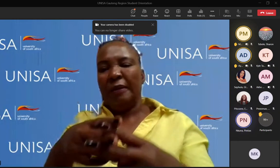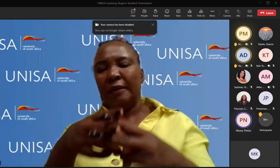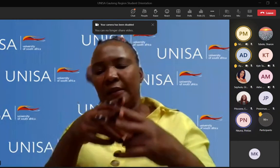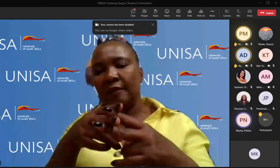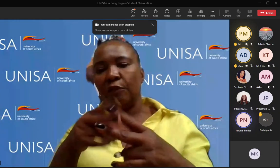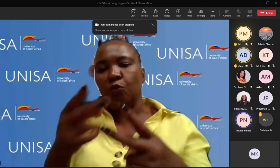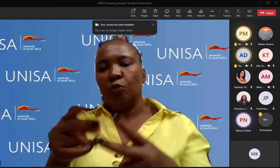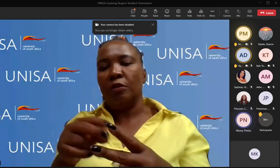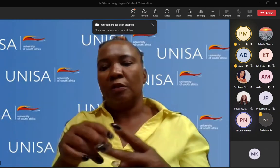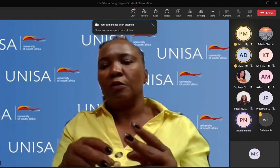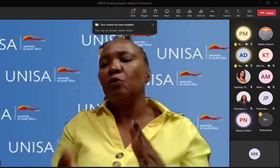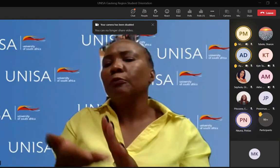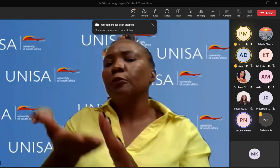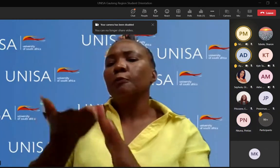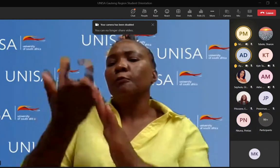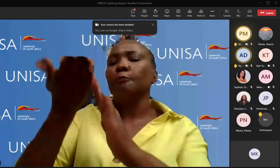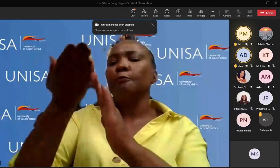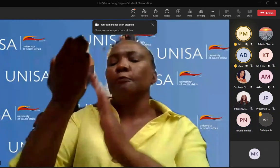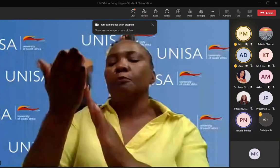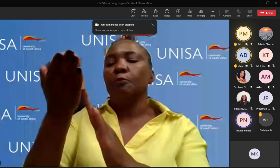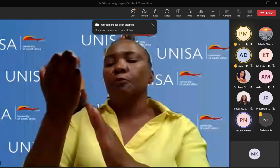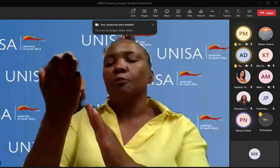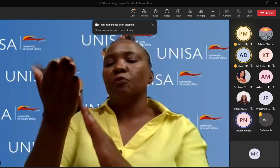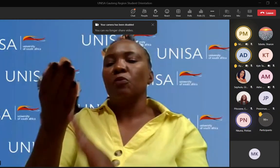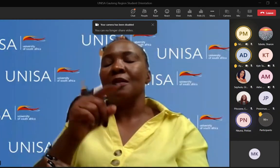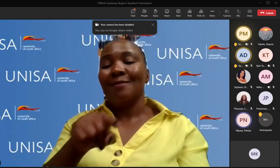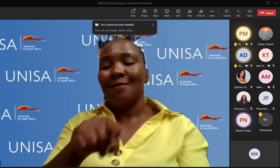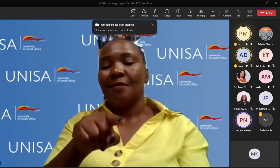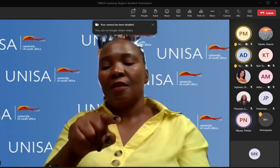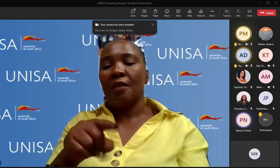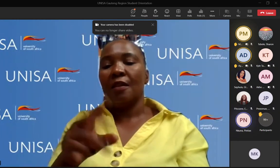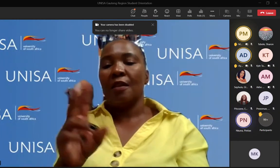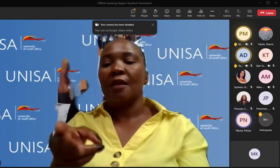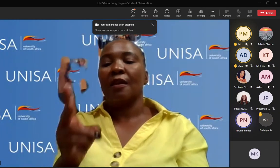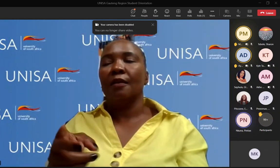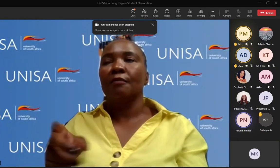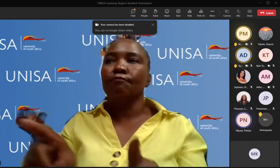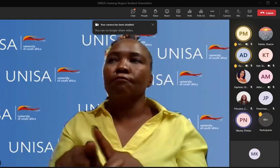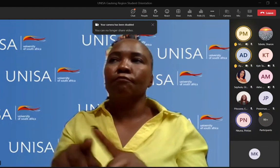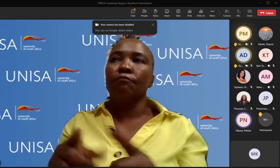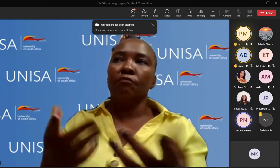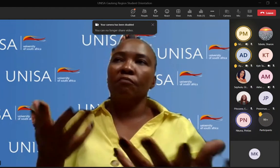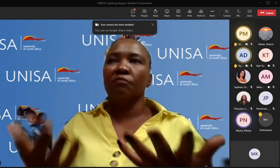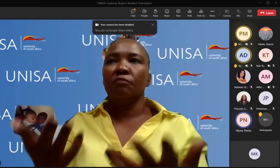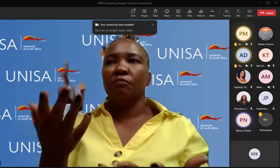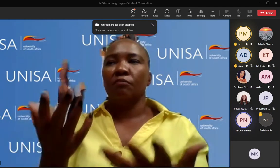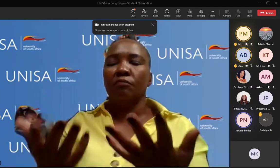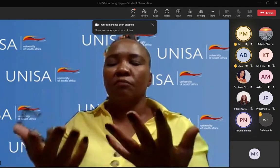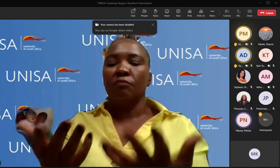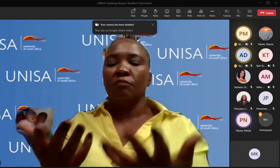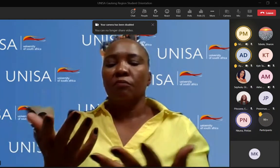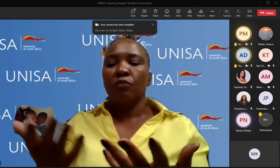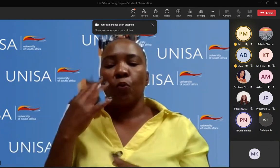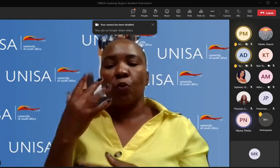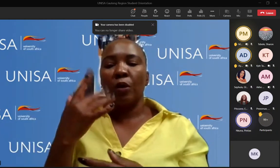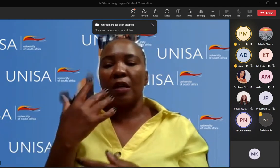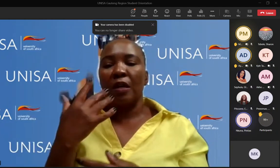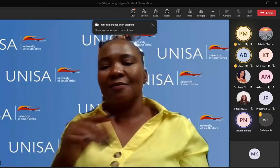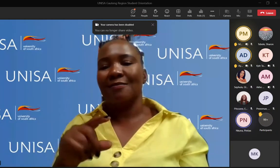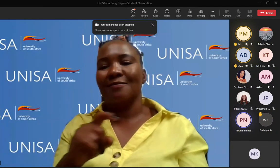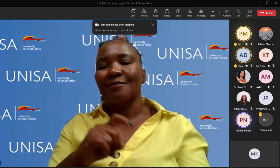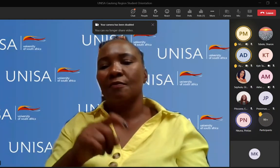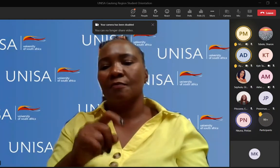them to to go to uh the Upper Floor and again in terms of when there's